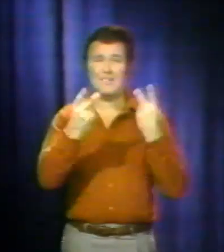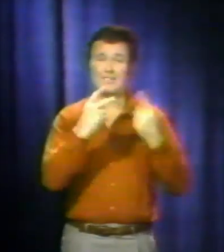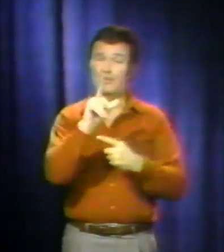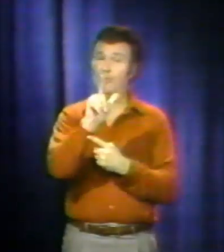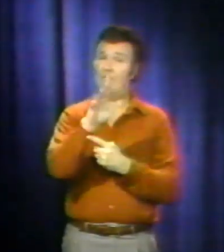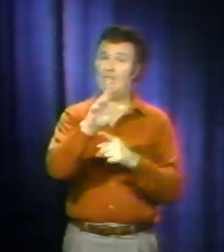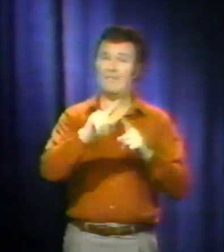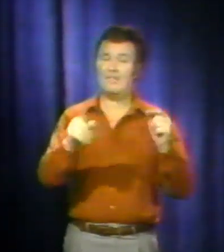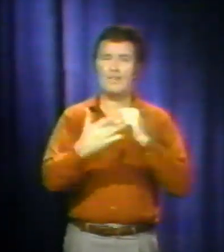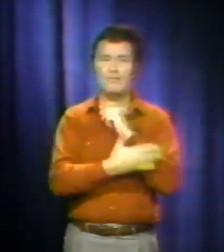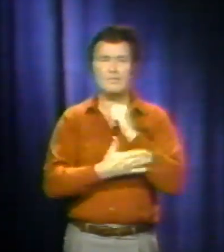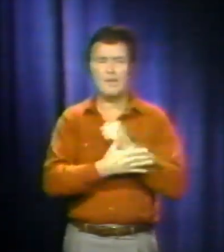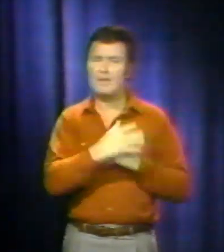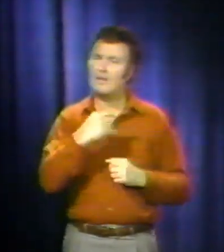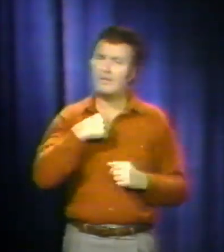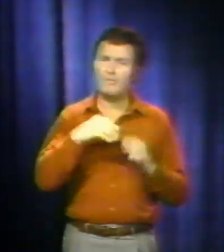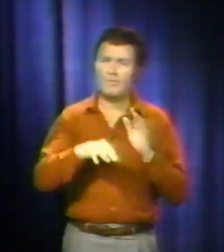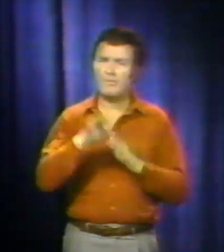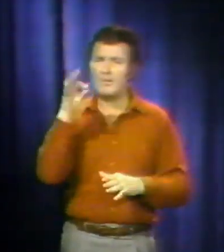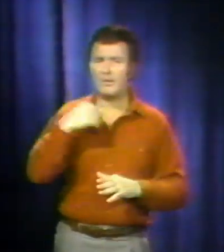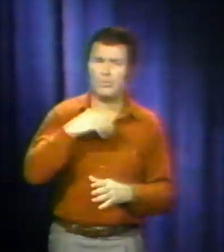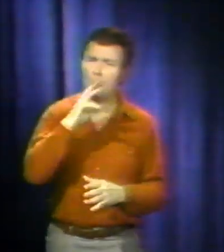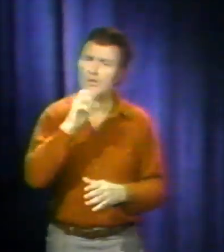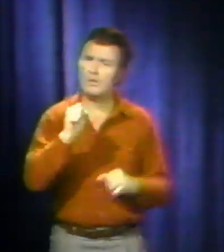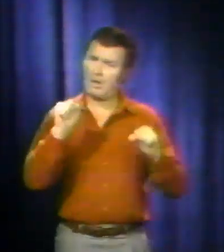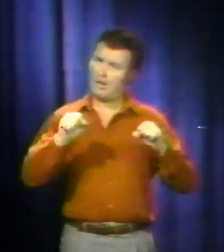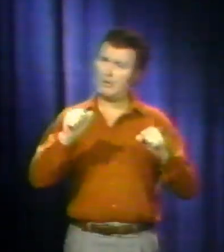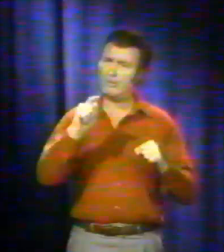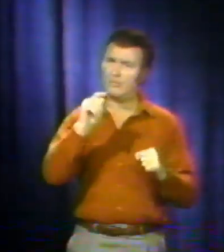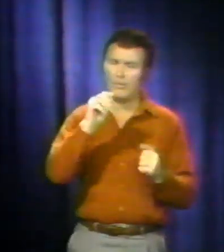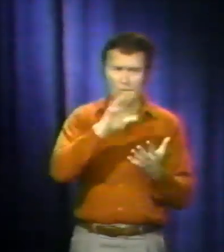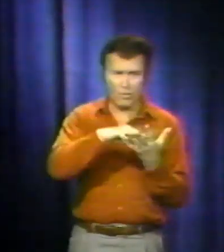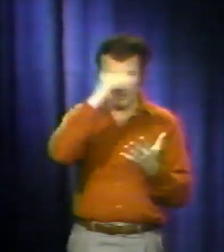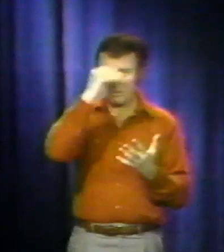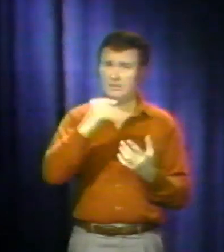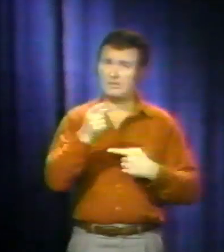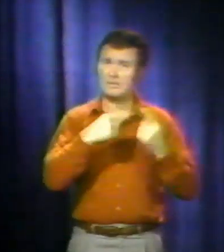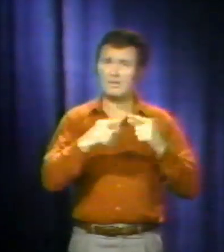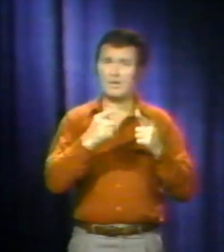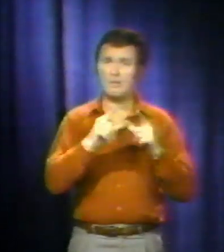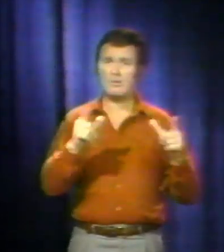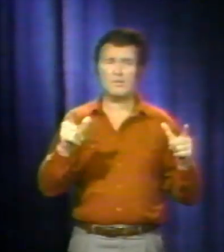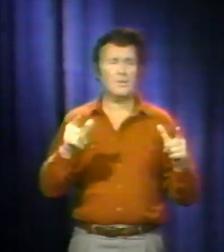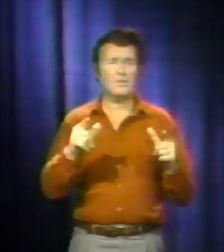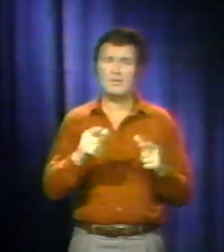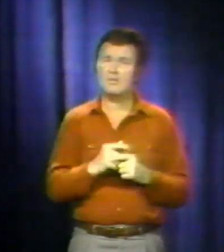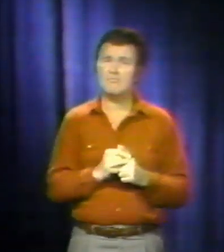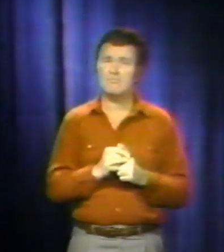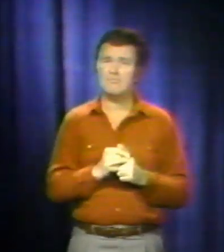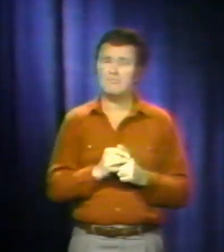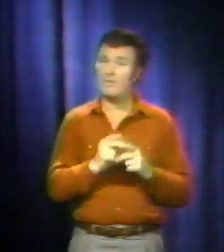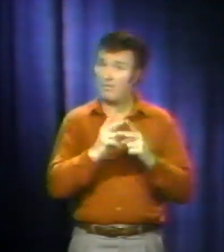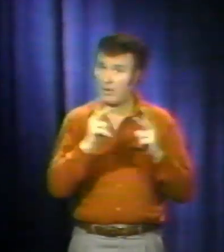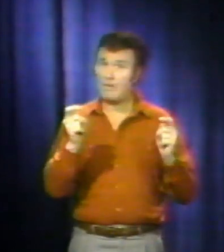I visited 25 different countries, and I found that I was able to learn sign language very quickly.